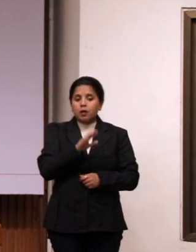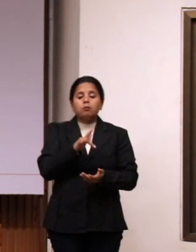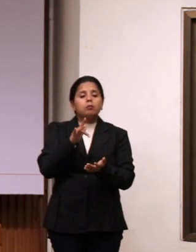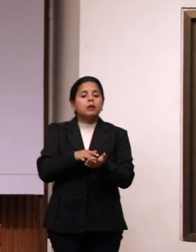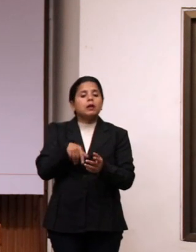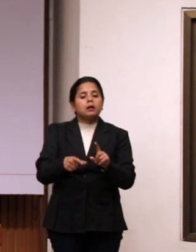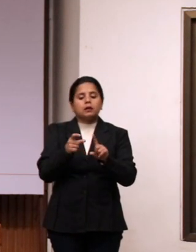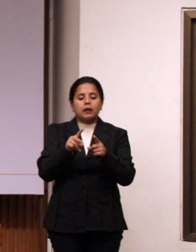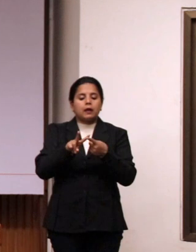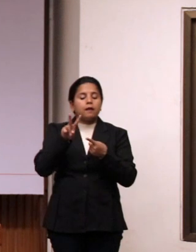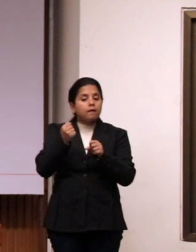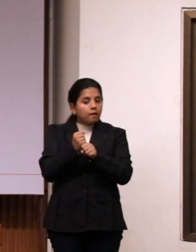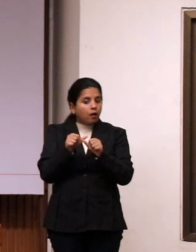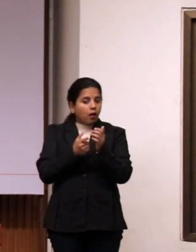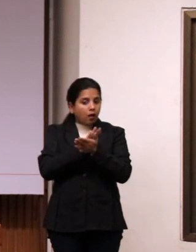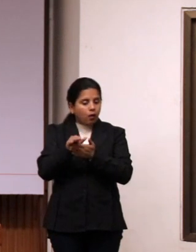called Deoghar in Odisha.